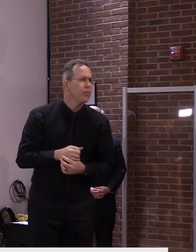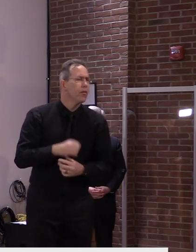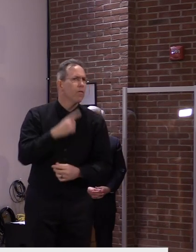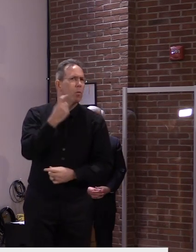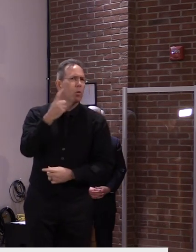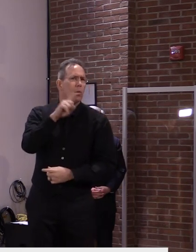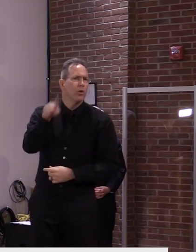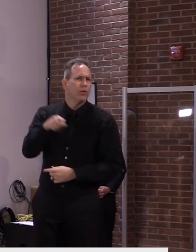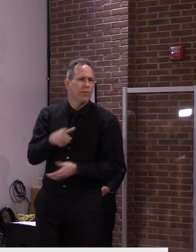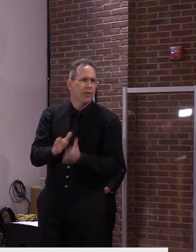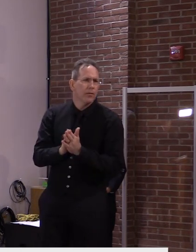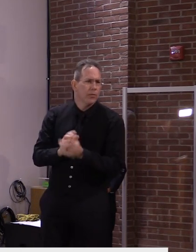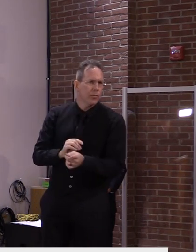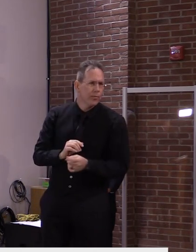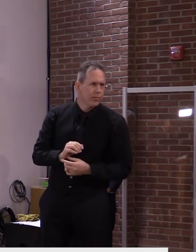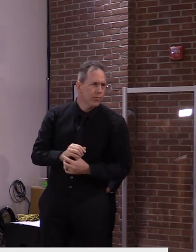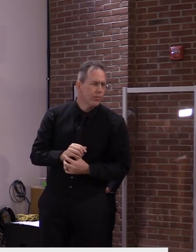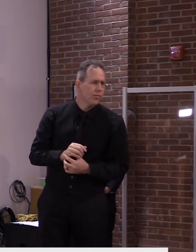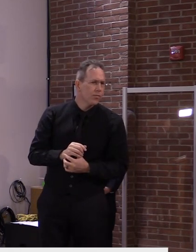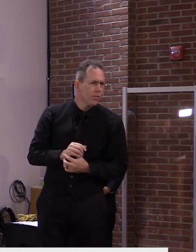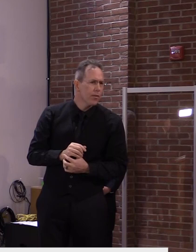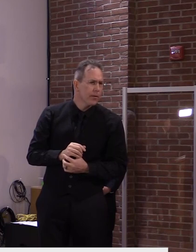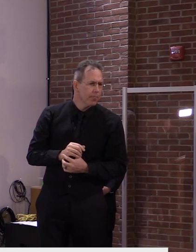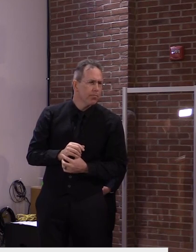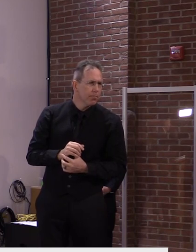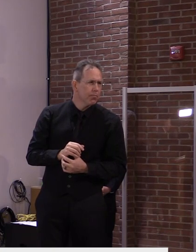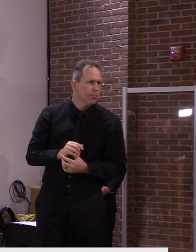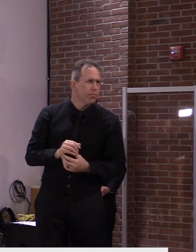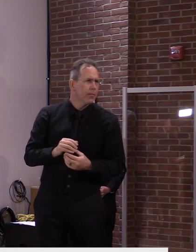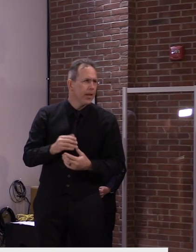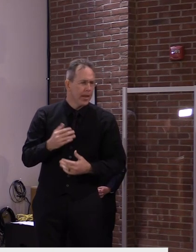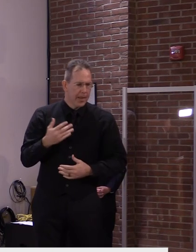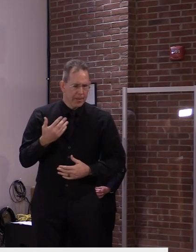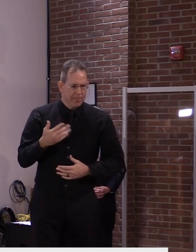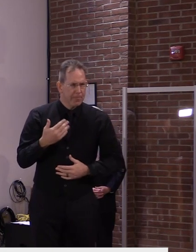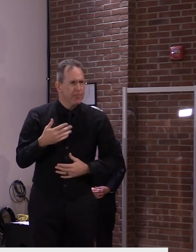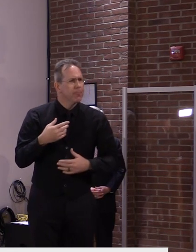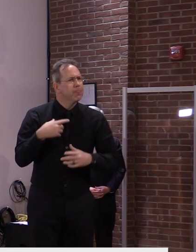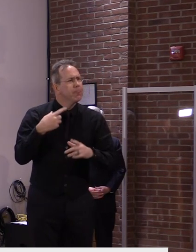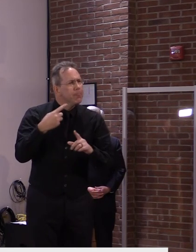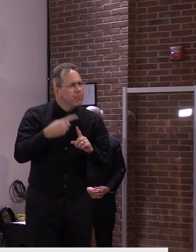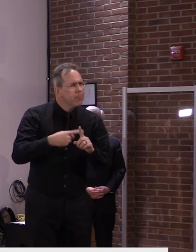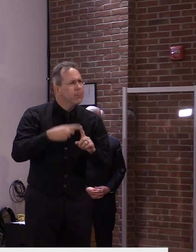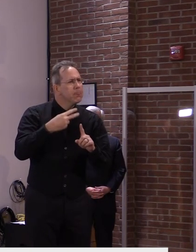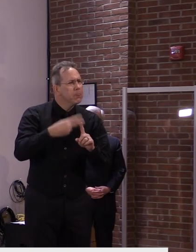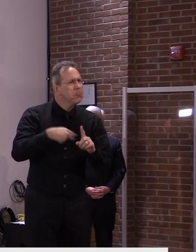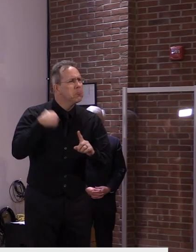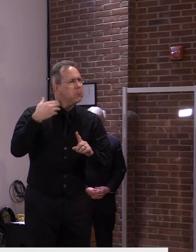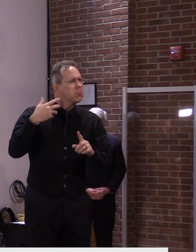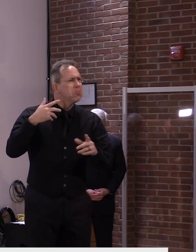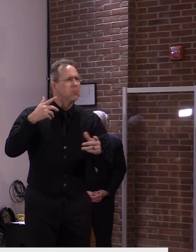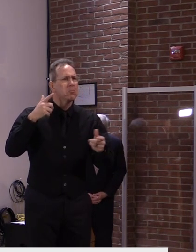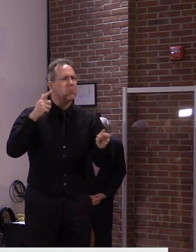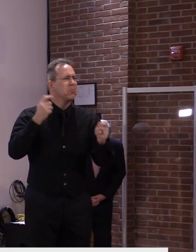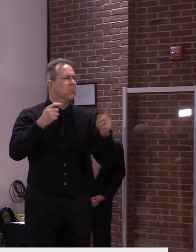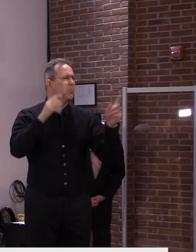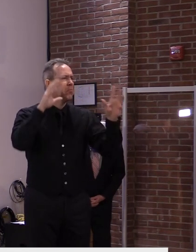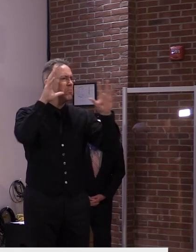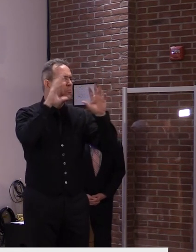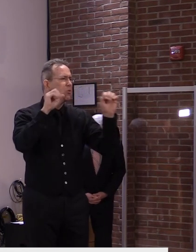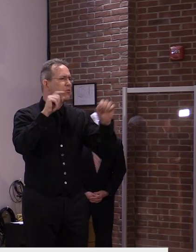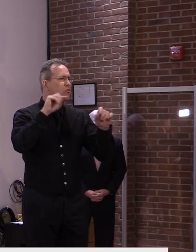It's been, you know, getting on towards a month since the change in administration, and I'm curious,